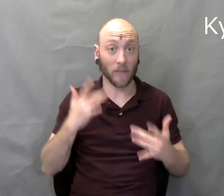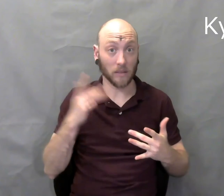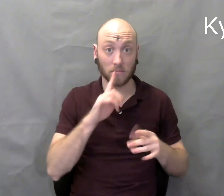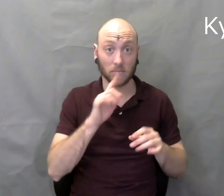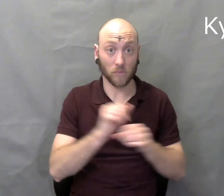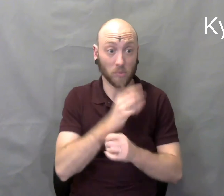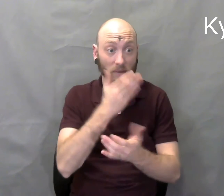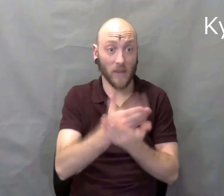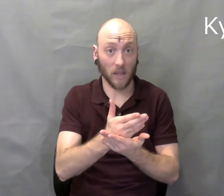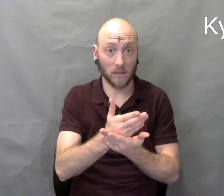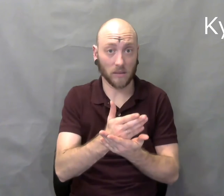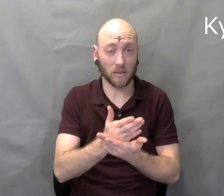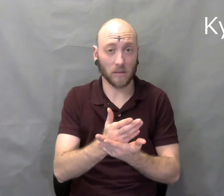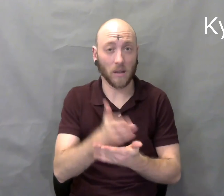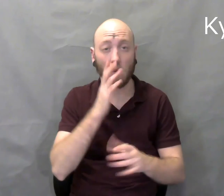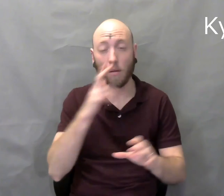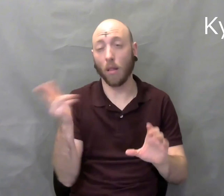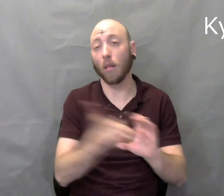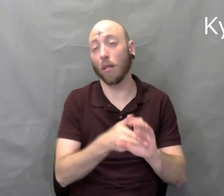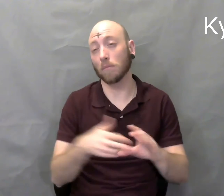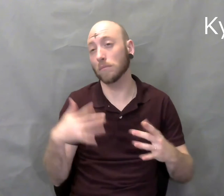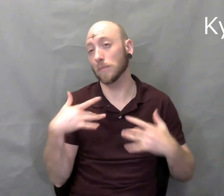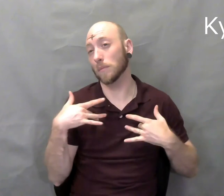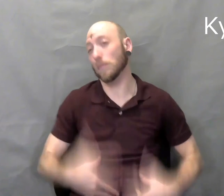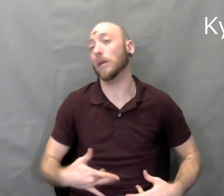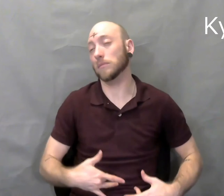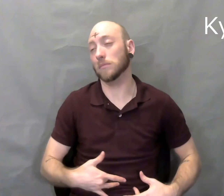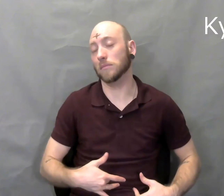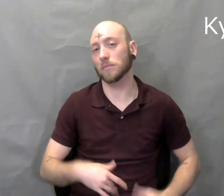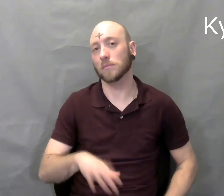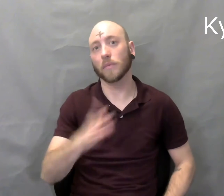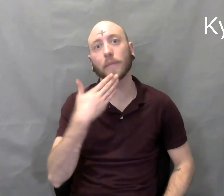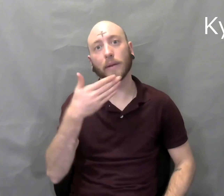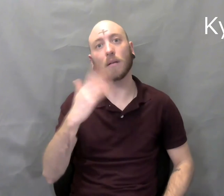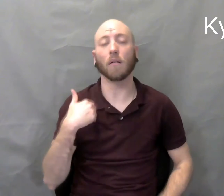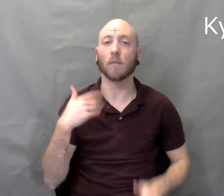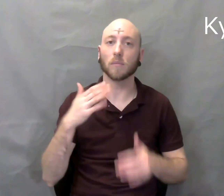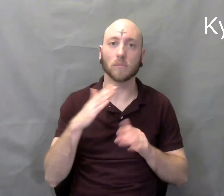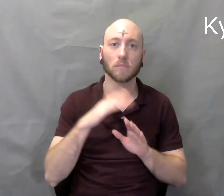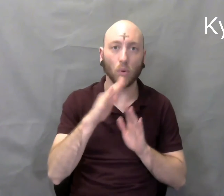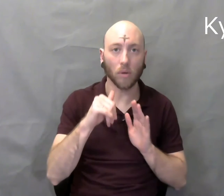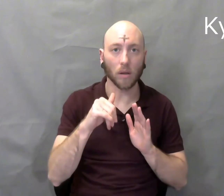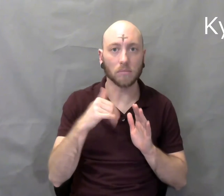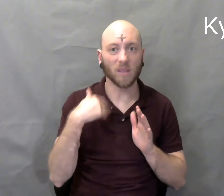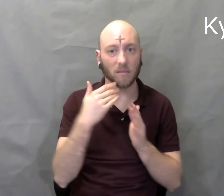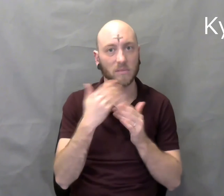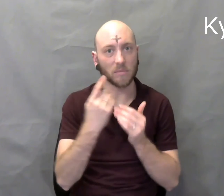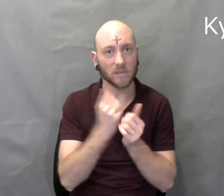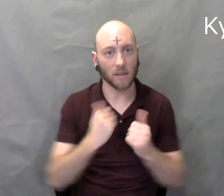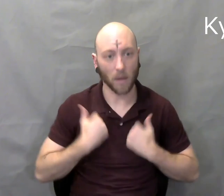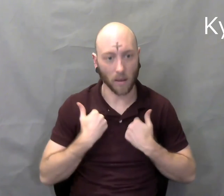right now from it. And thank goodness for this program that there's a process that can save my life.